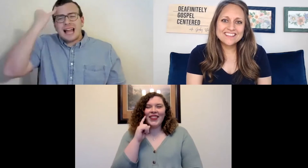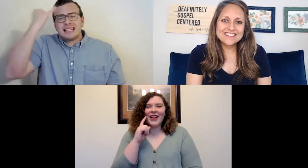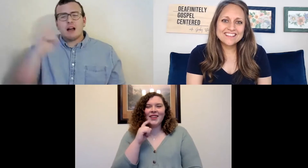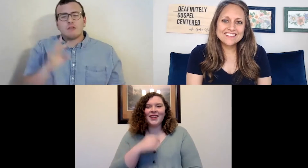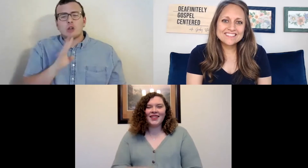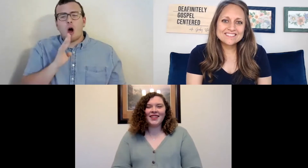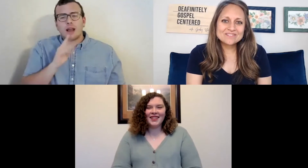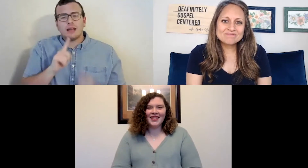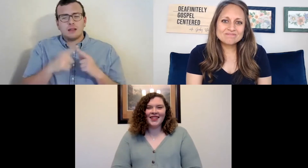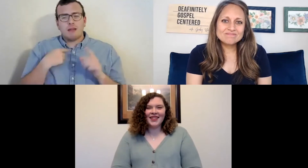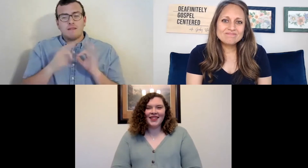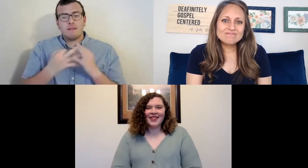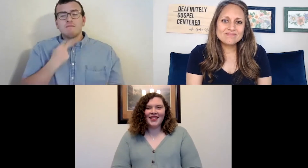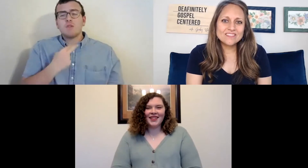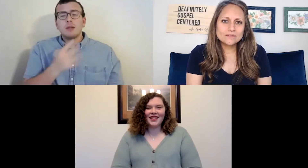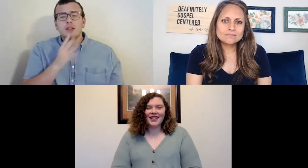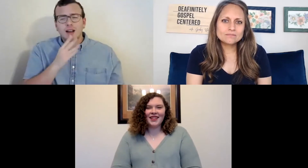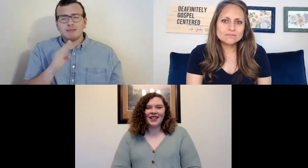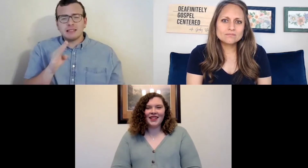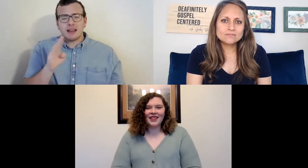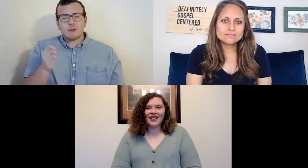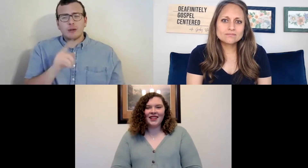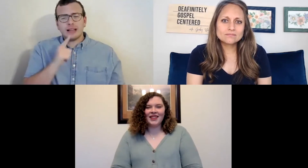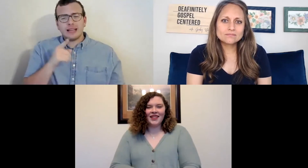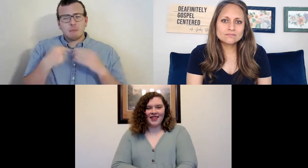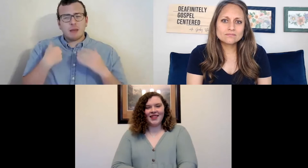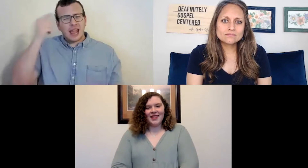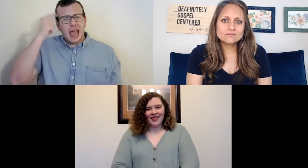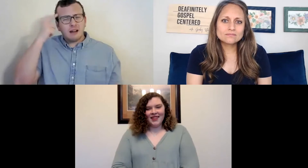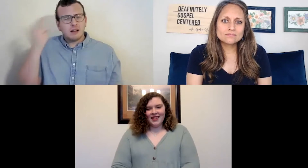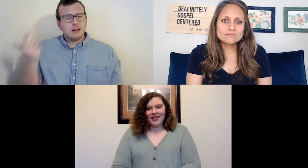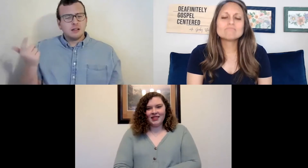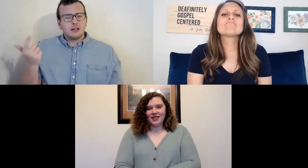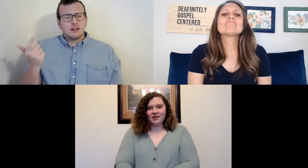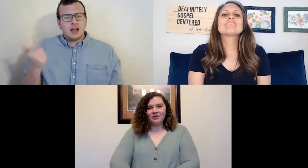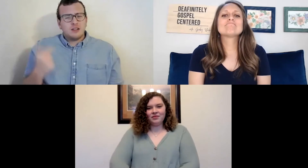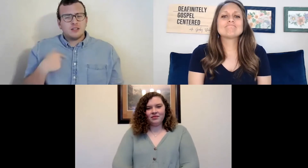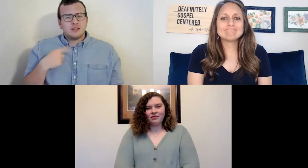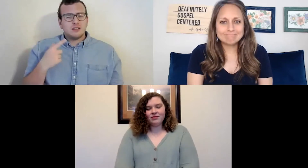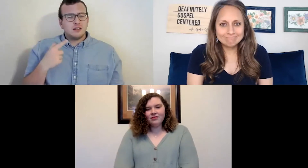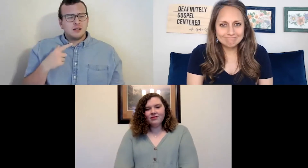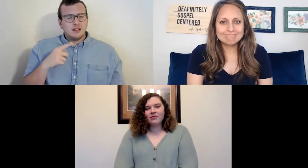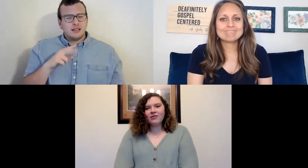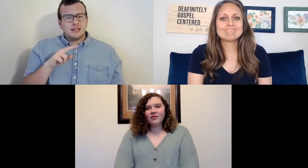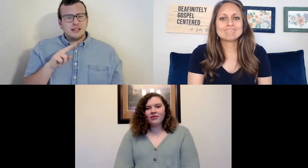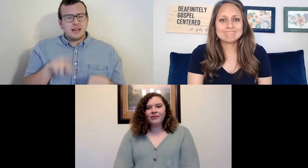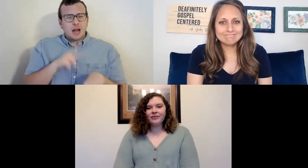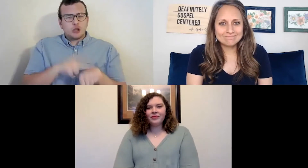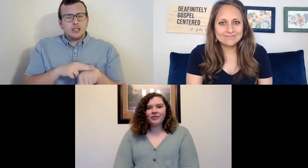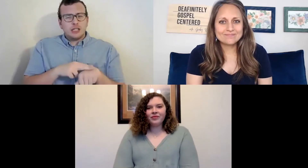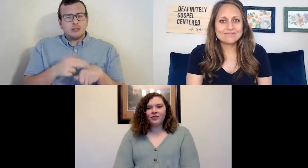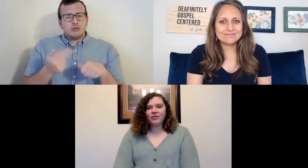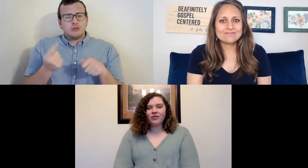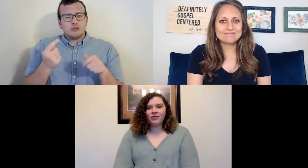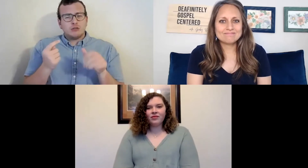in regards to verbal talking, never really actually processed in my head naturally in a way. Okay. It